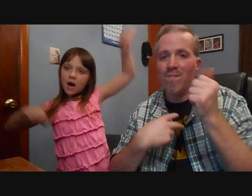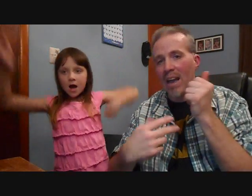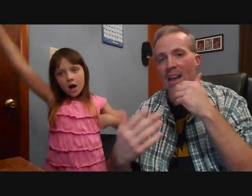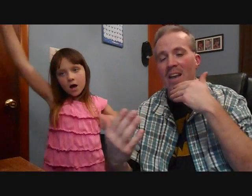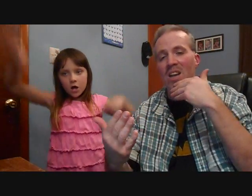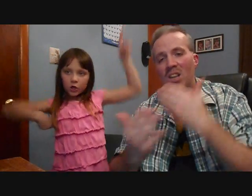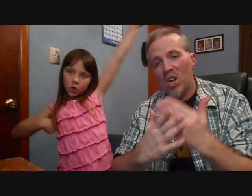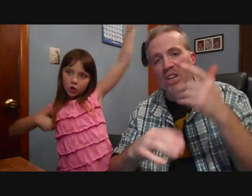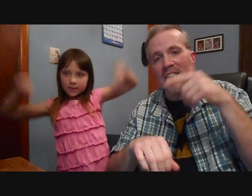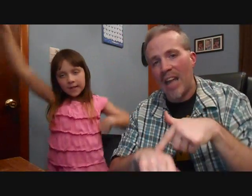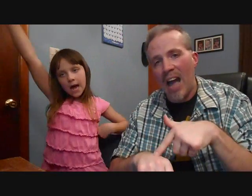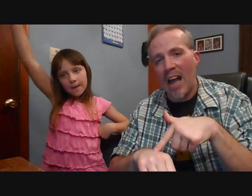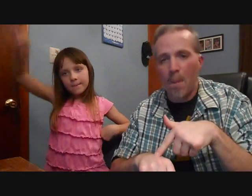a good time